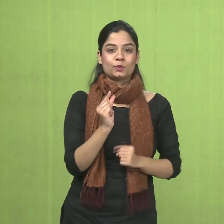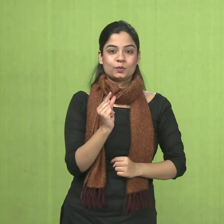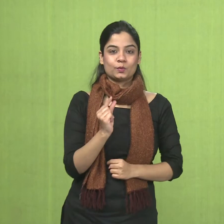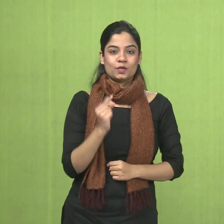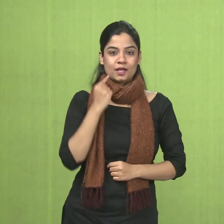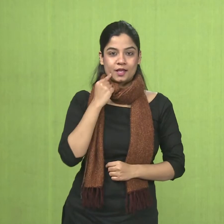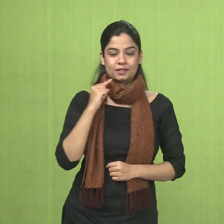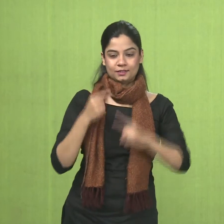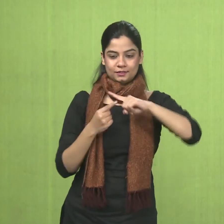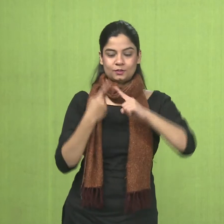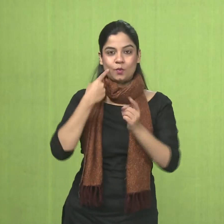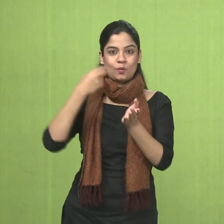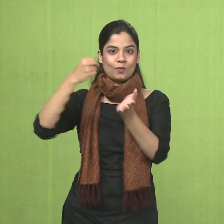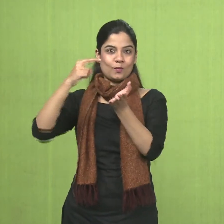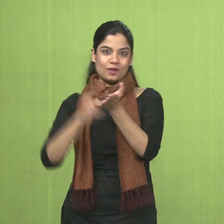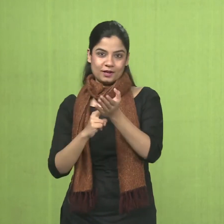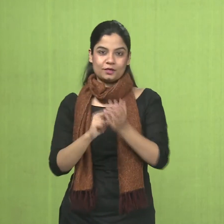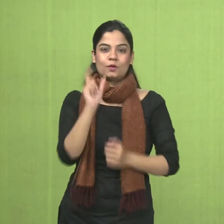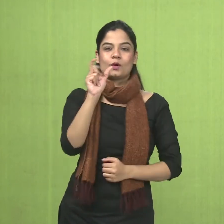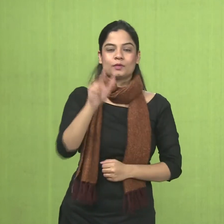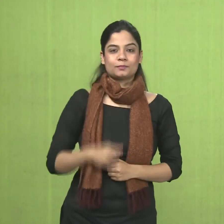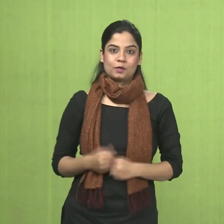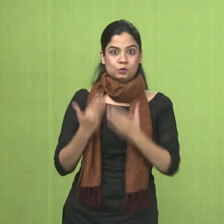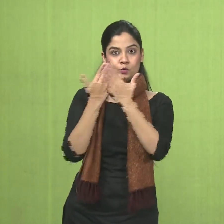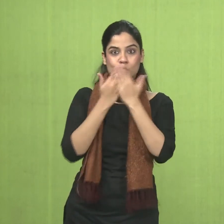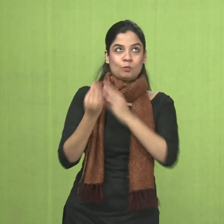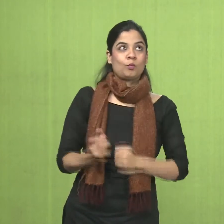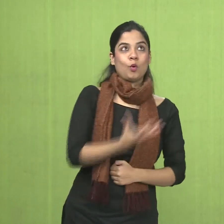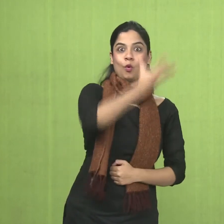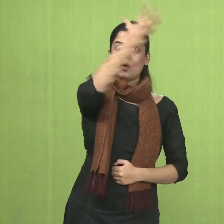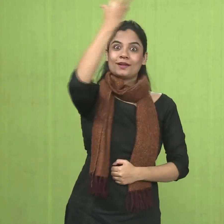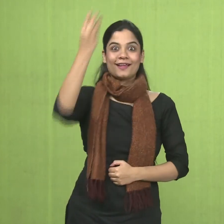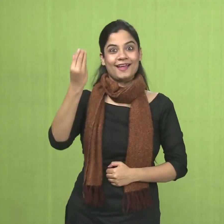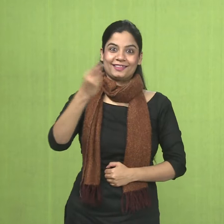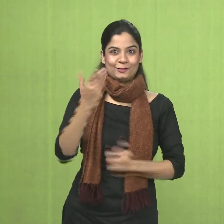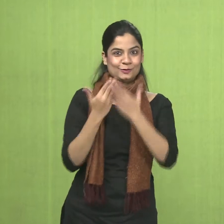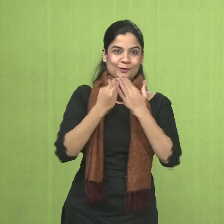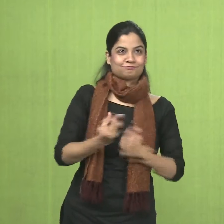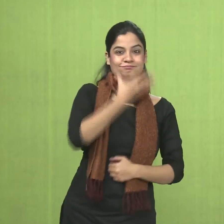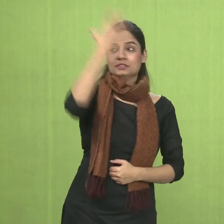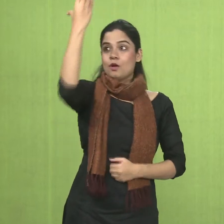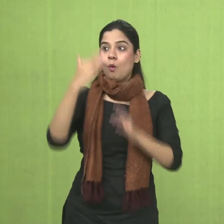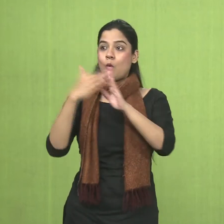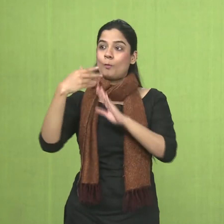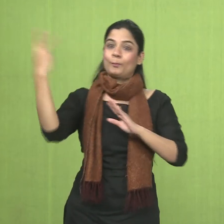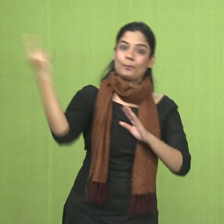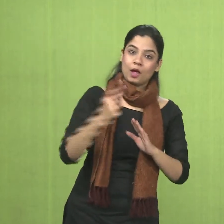Tuition, teaching or instruction especially of individual or pupils in small groups. After school classes can